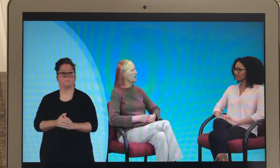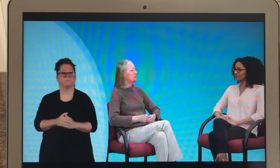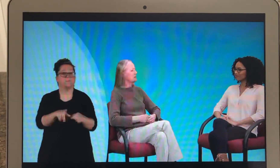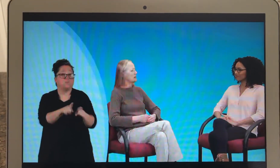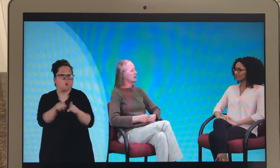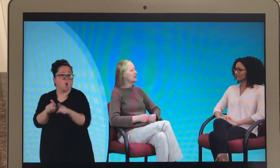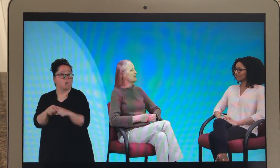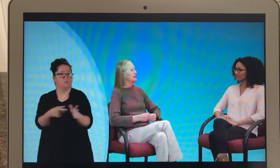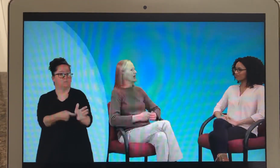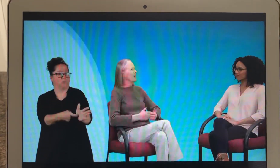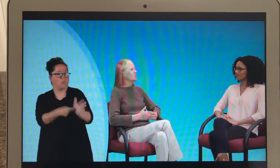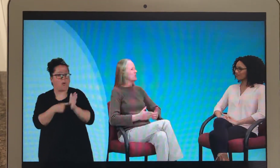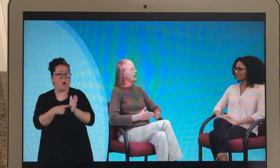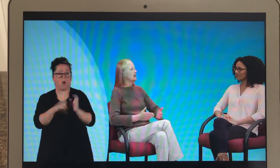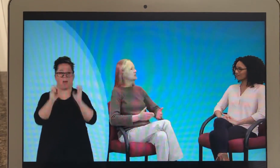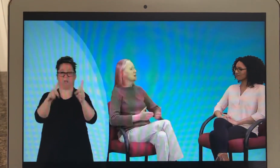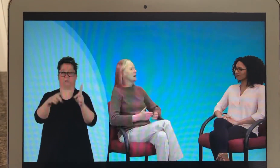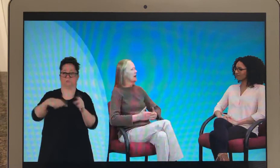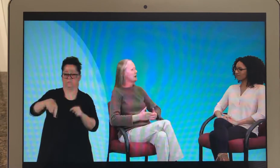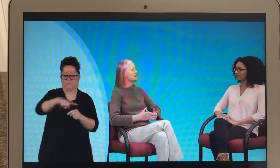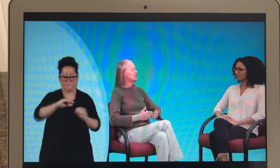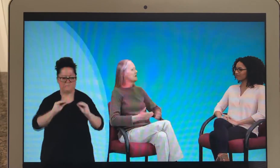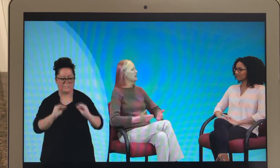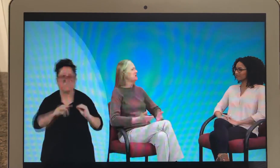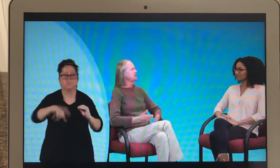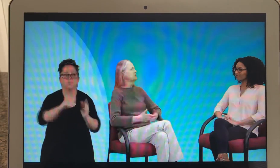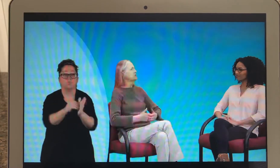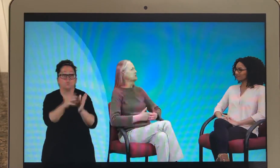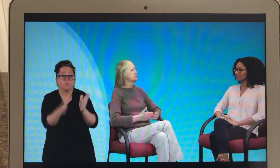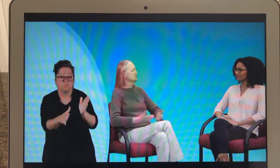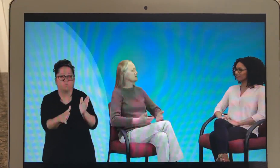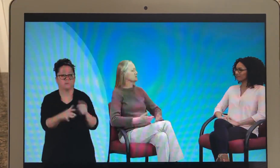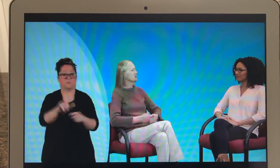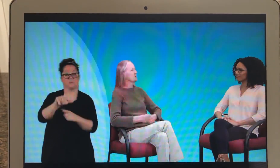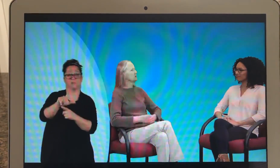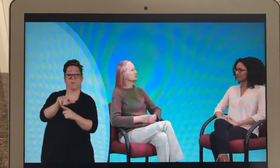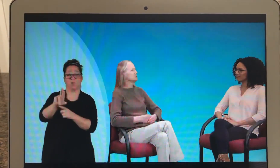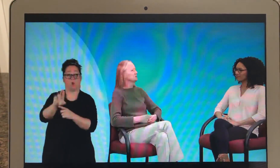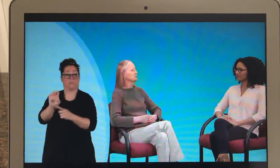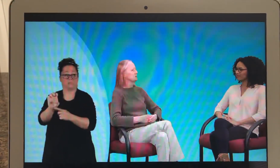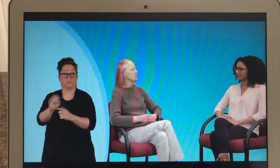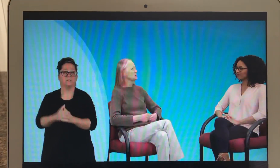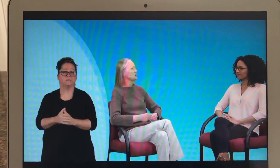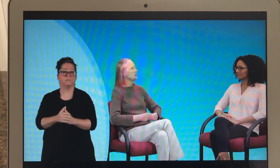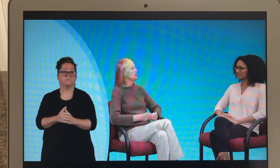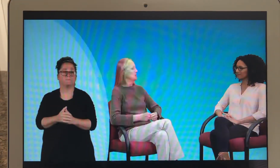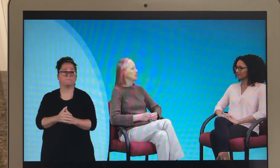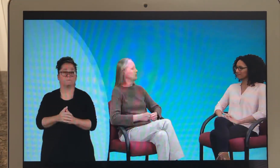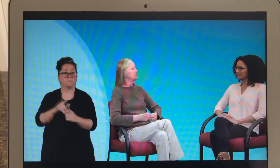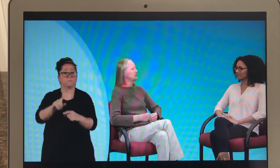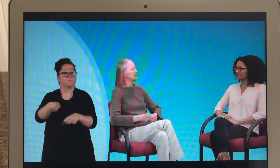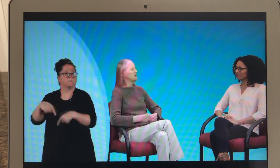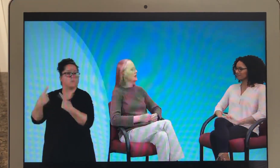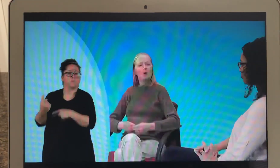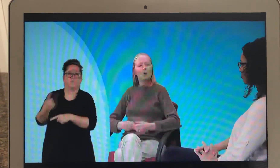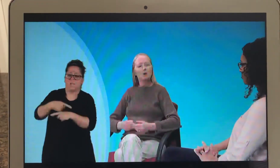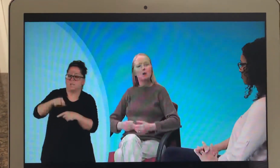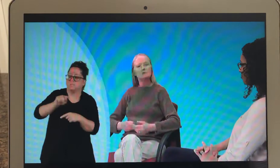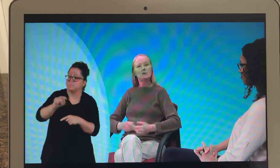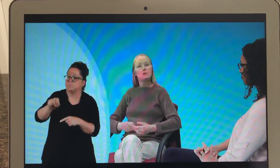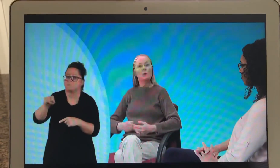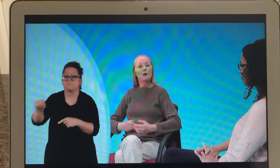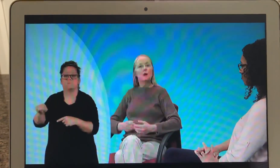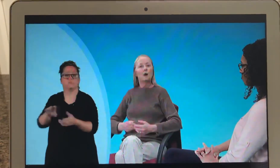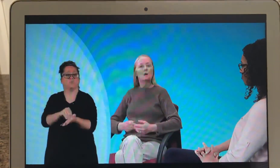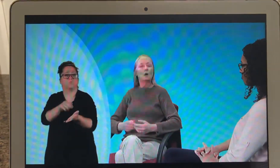serving, they're matching, also they require education to teach the students of LUE.